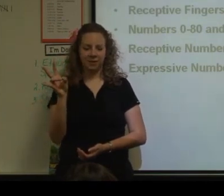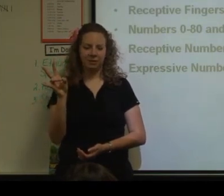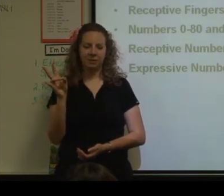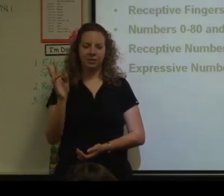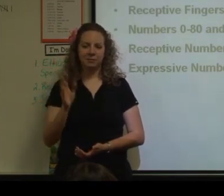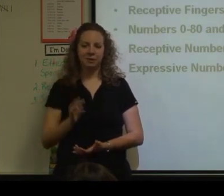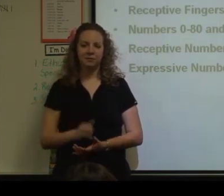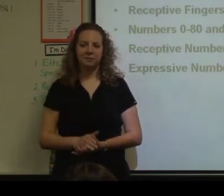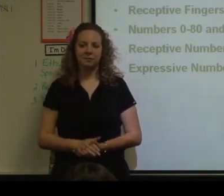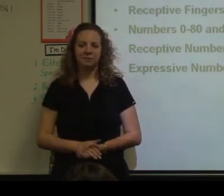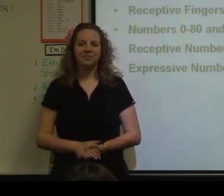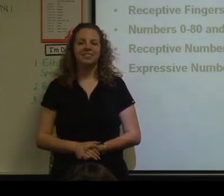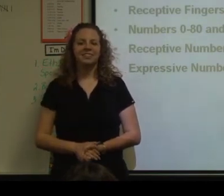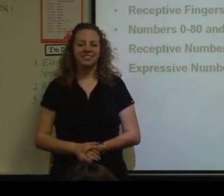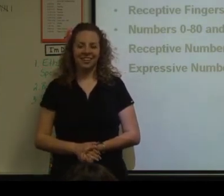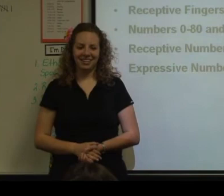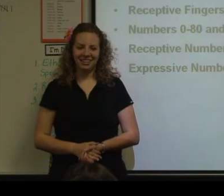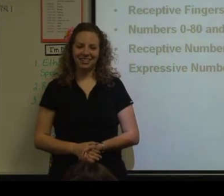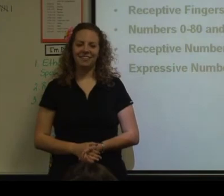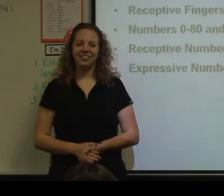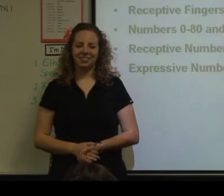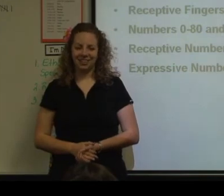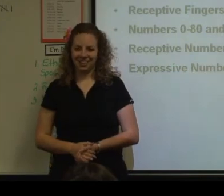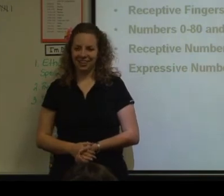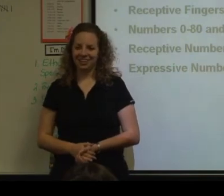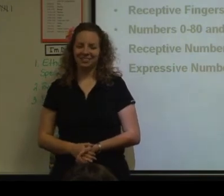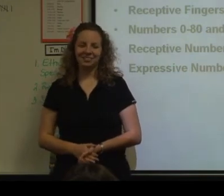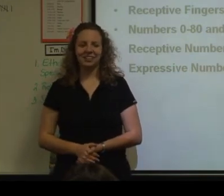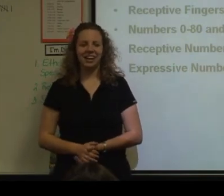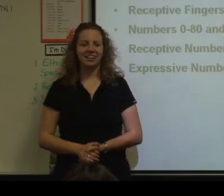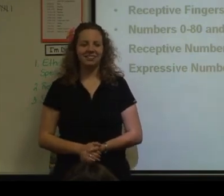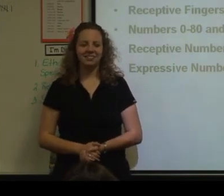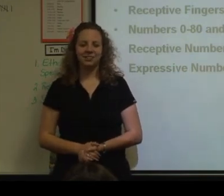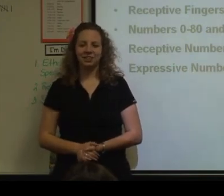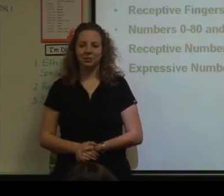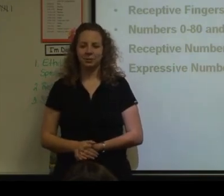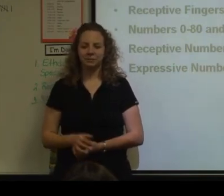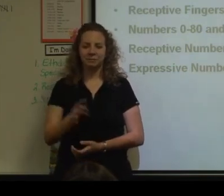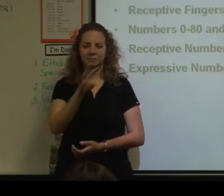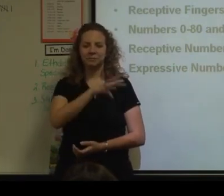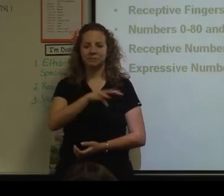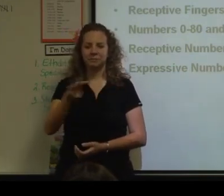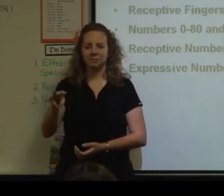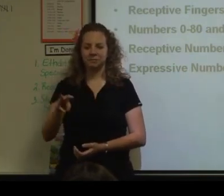Okay, what was the number? 97. 97. Good. Okay, let's try this one.